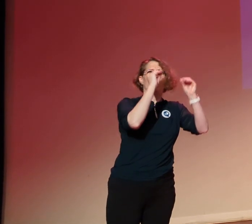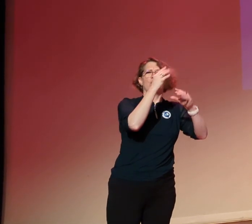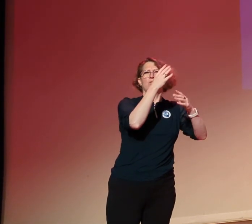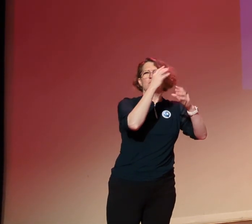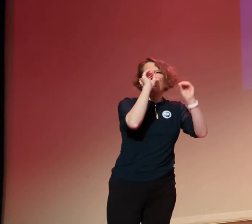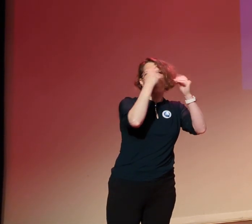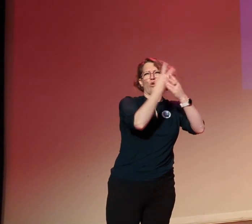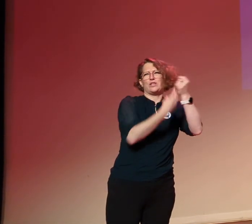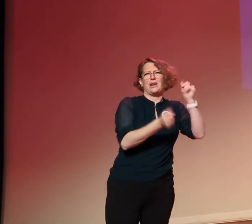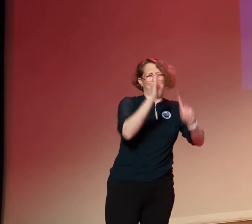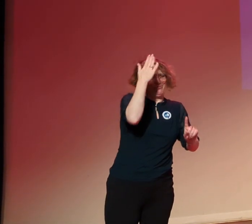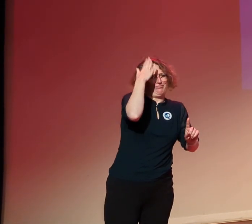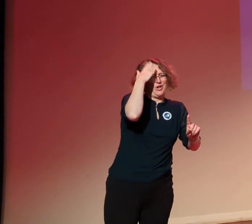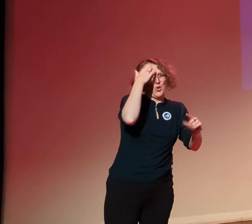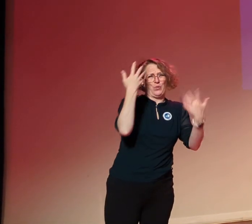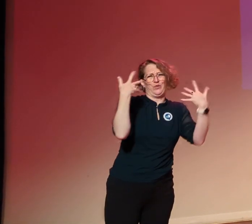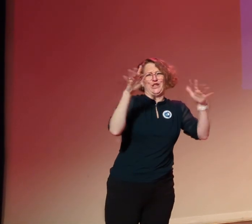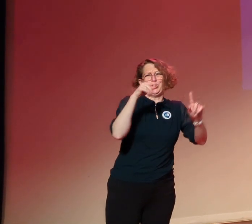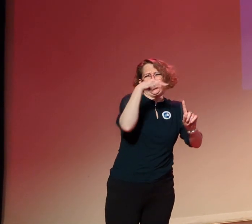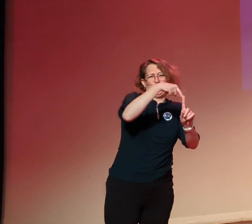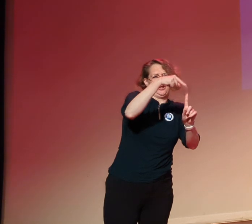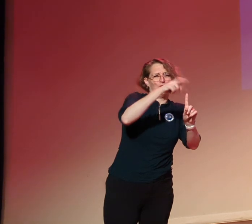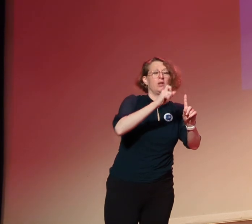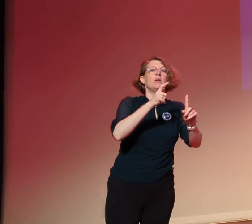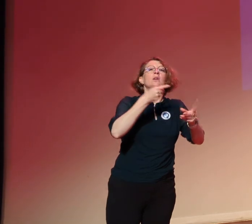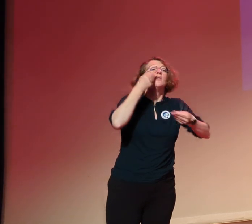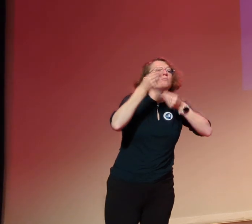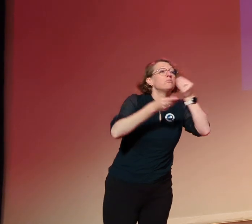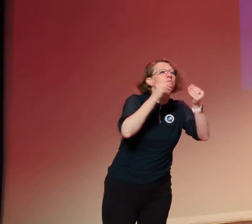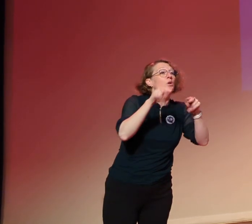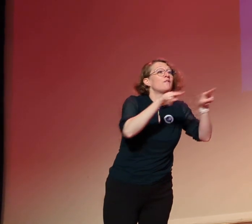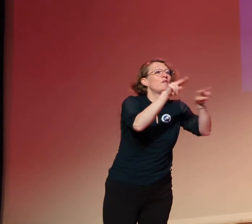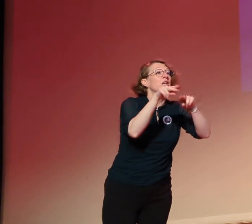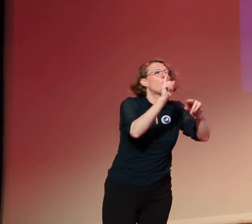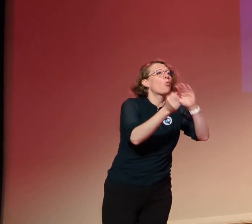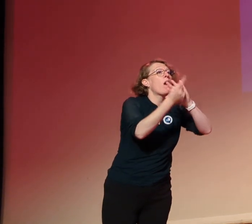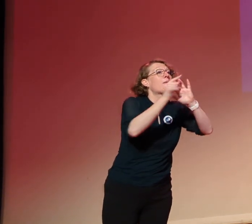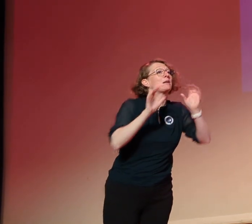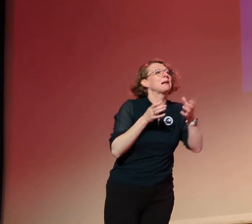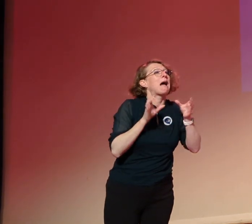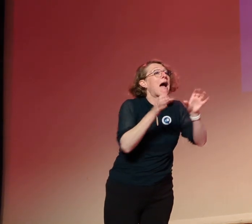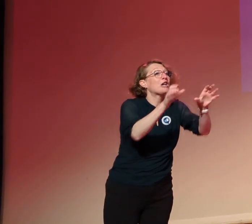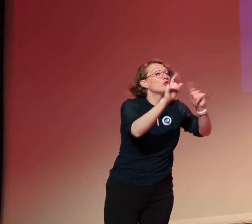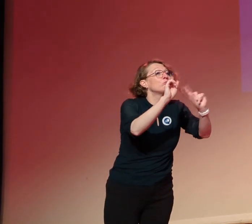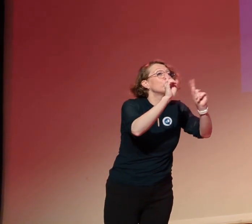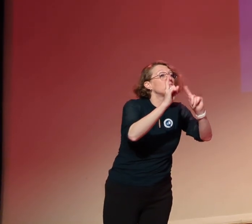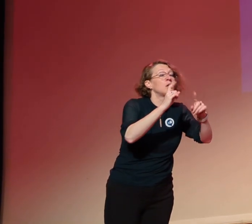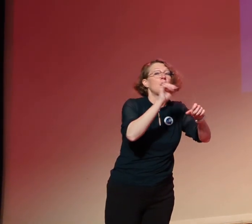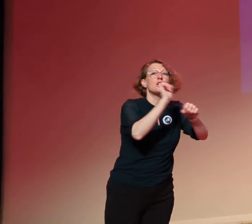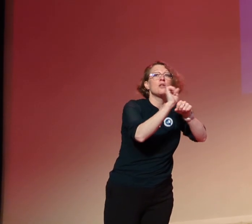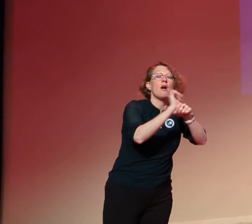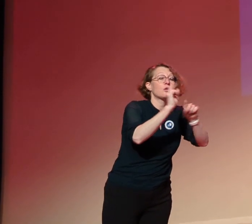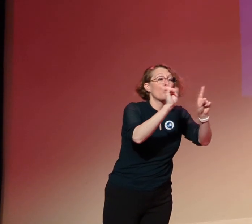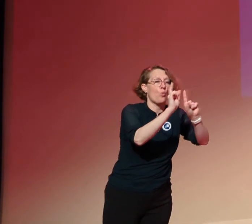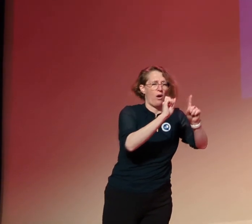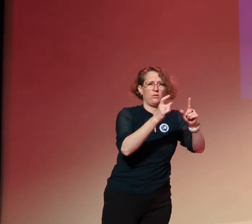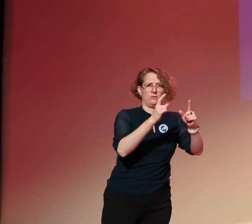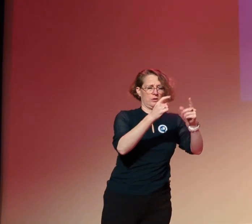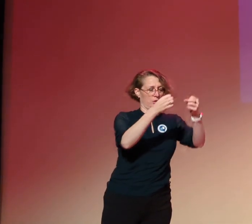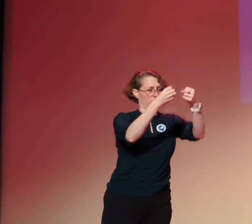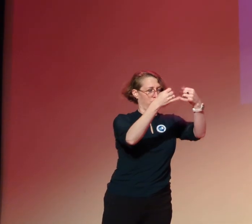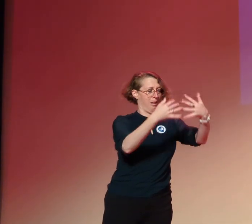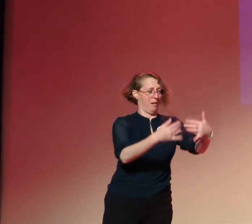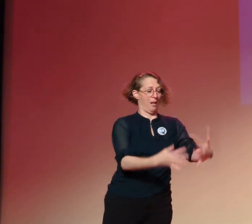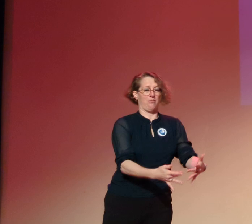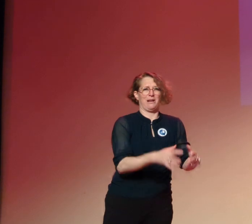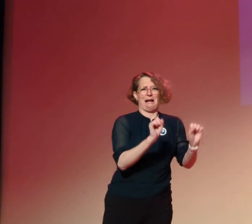It is very good at describing the actions in a video and also task descriptions. And then I asked it